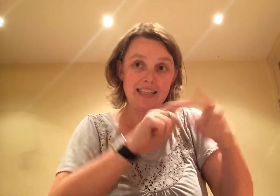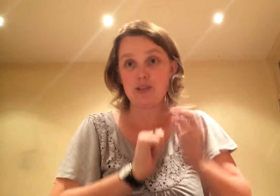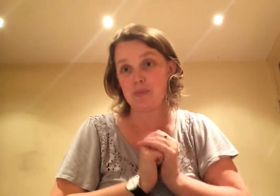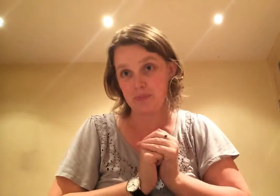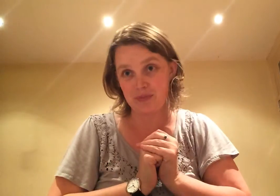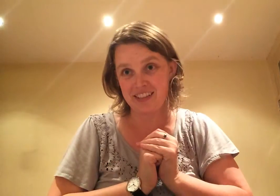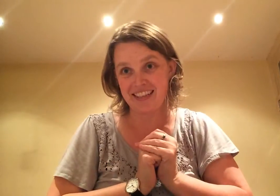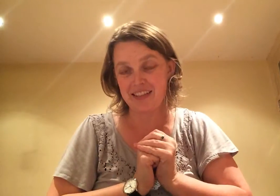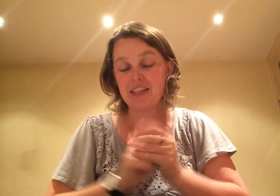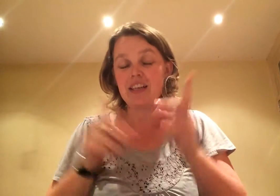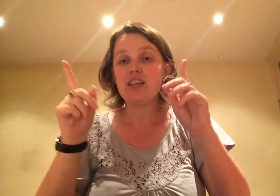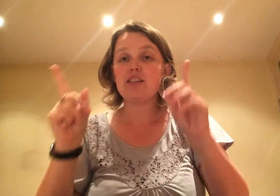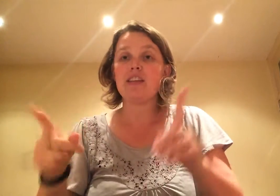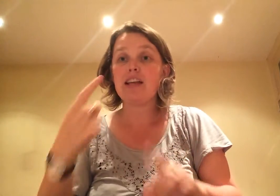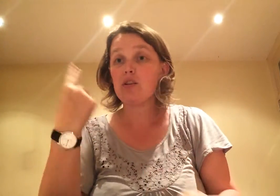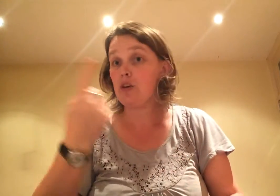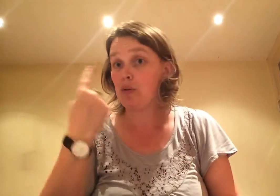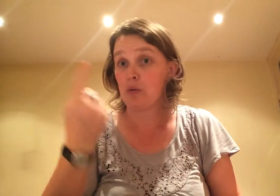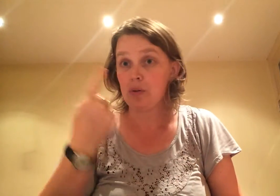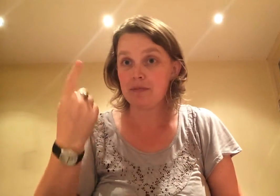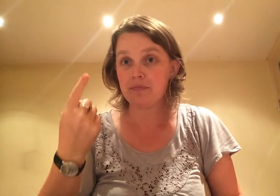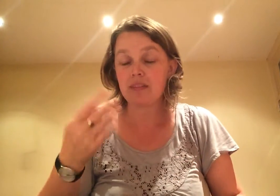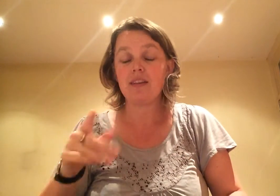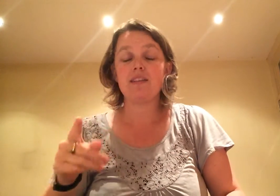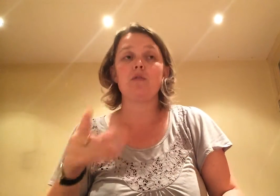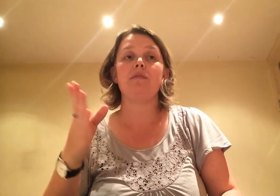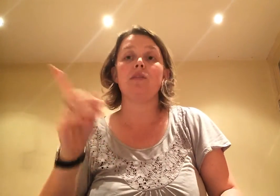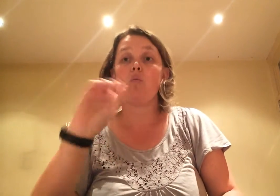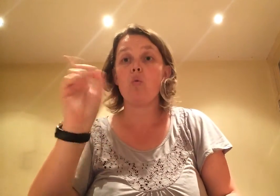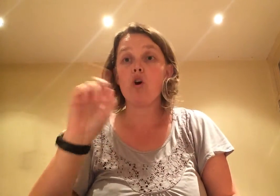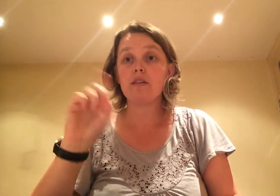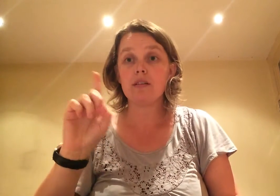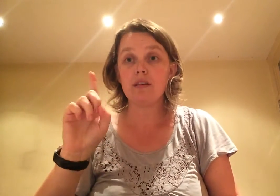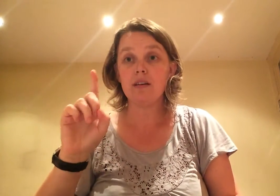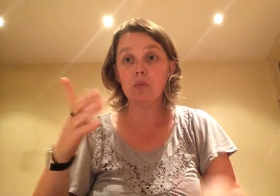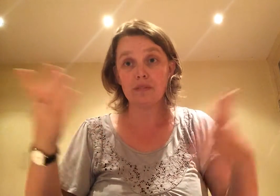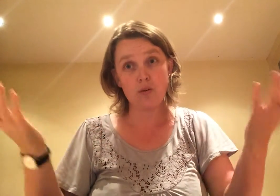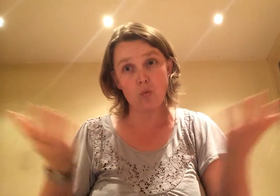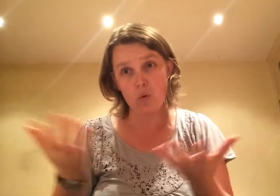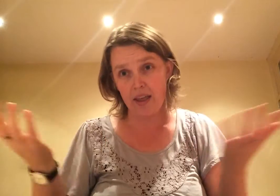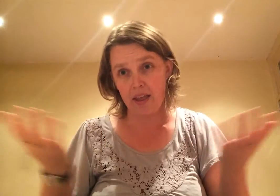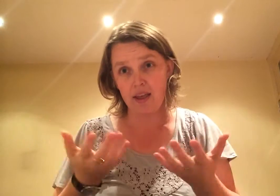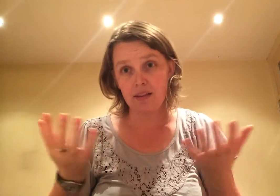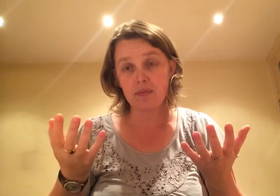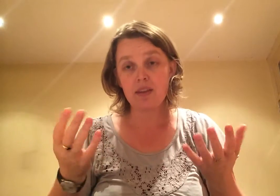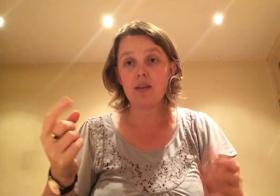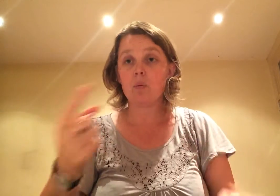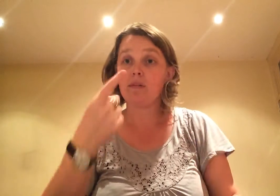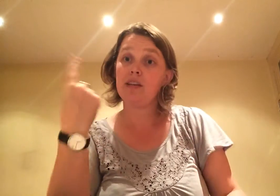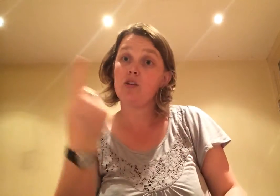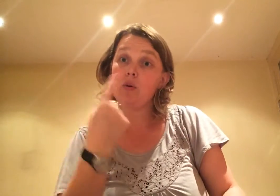English. Okay, so that's who. So we've done what, we've done where, we've done